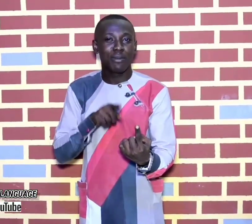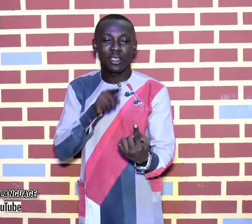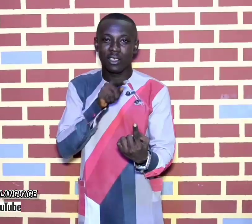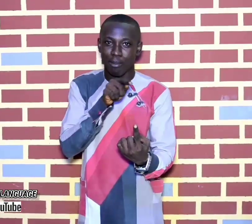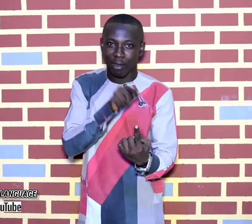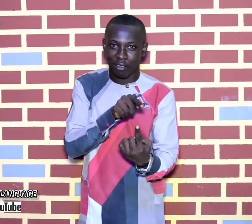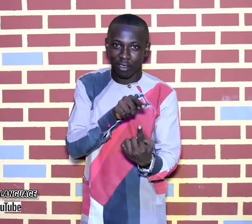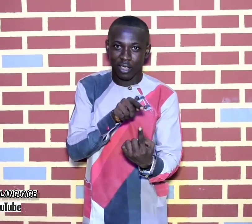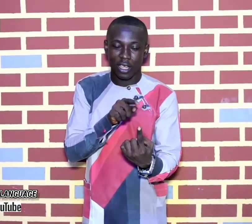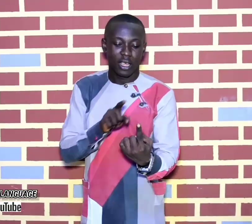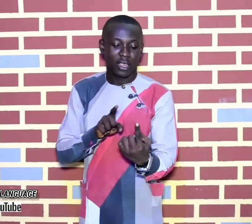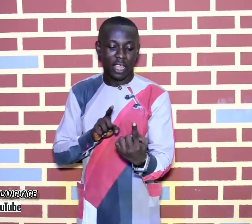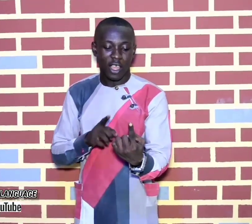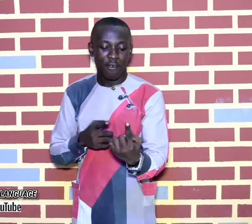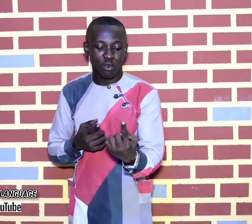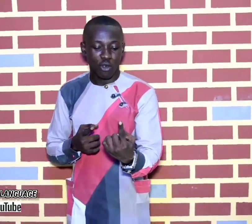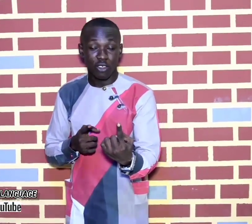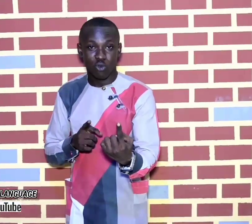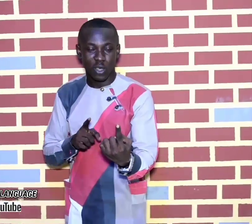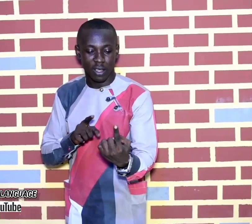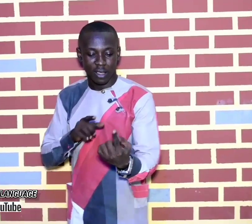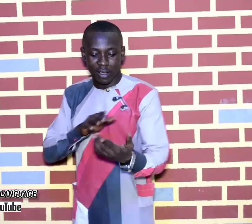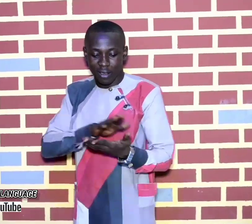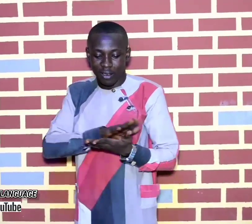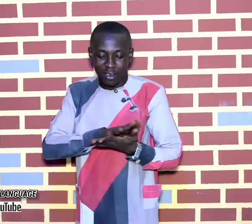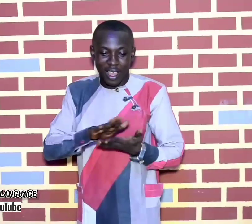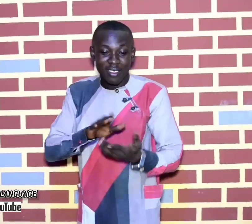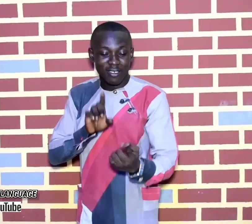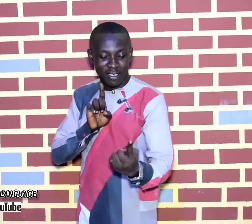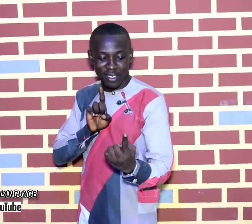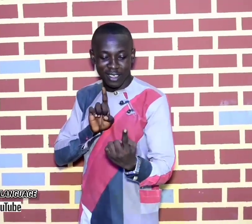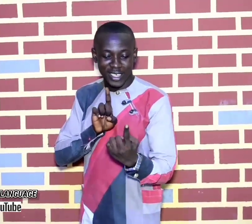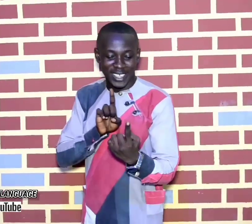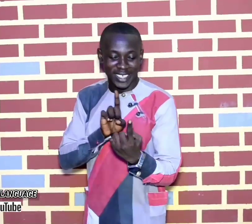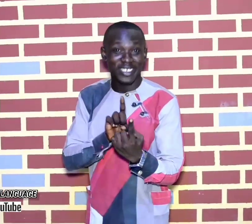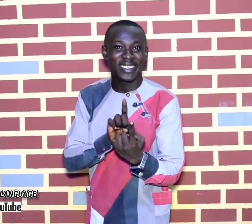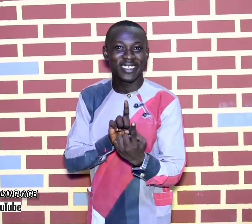meeting the person. Now you have to go this way. Nice meeting you.